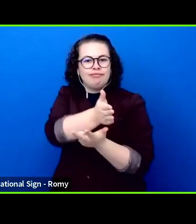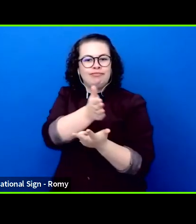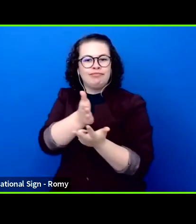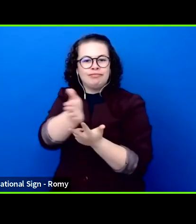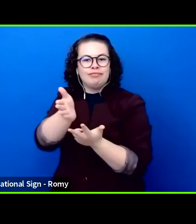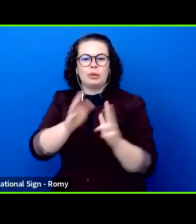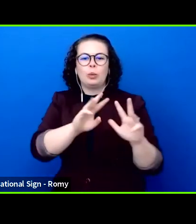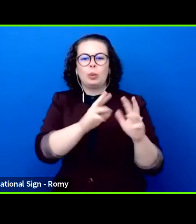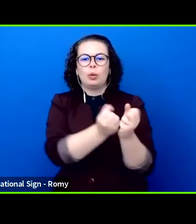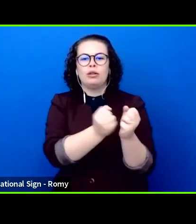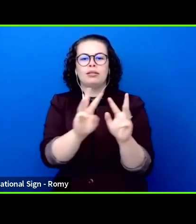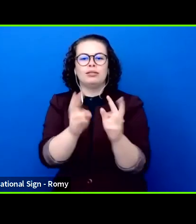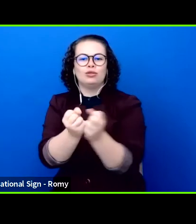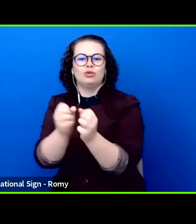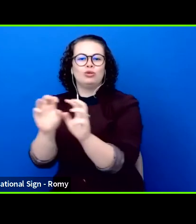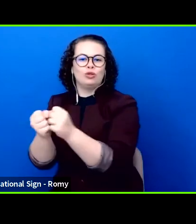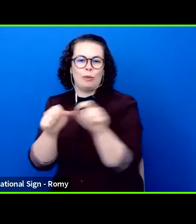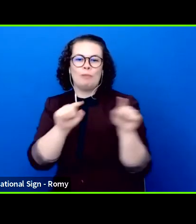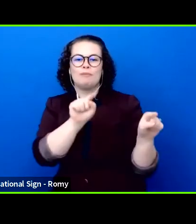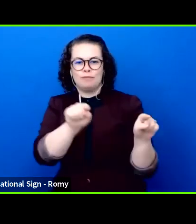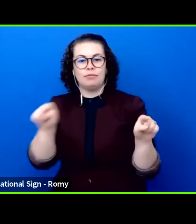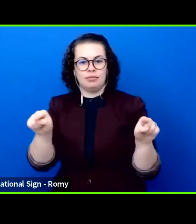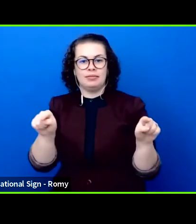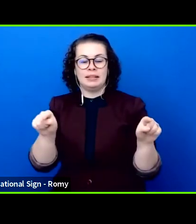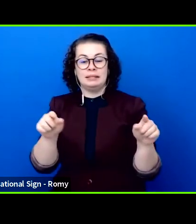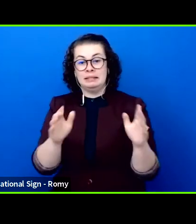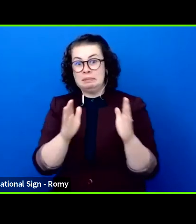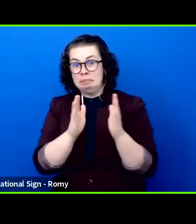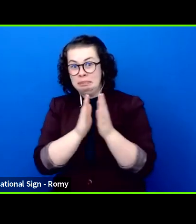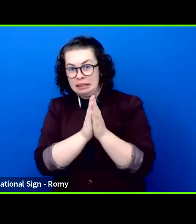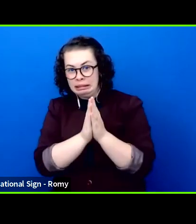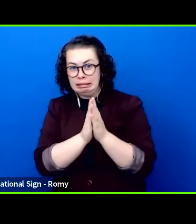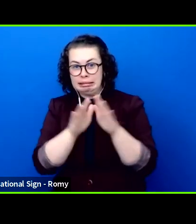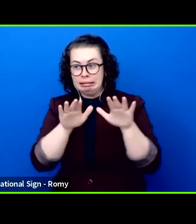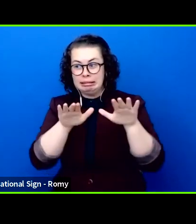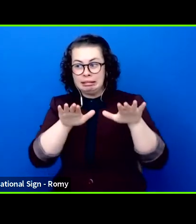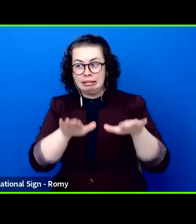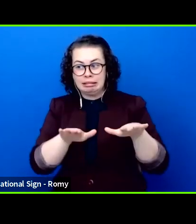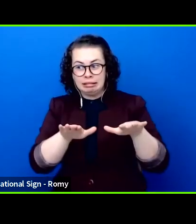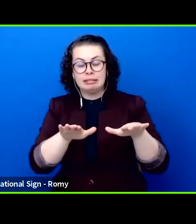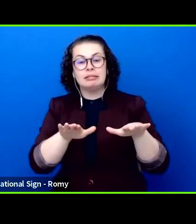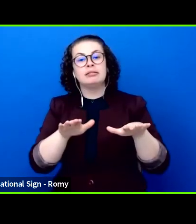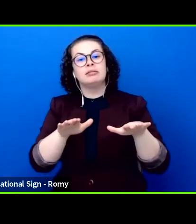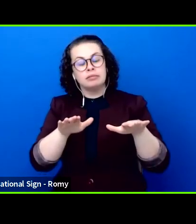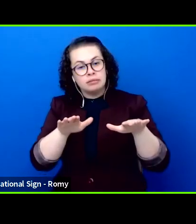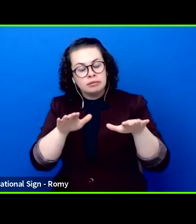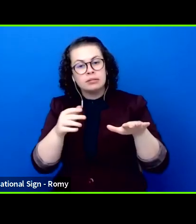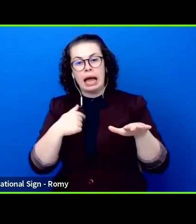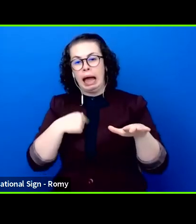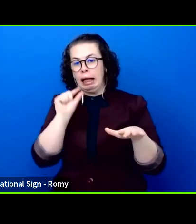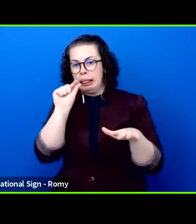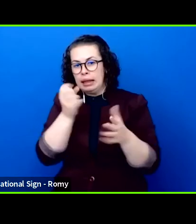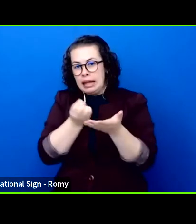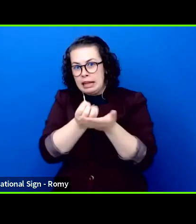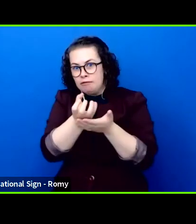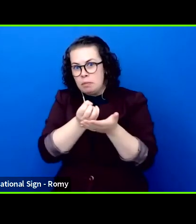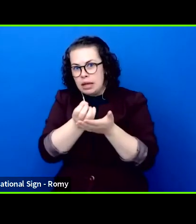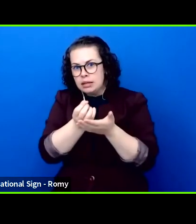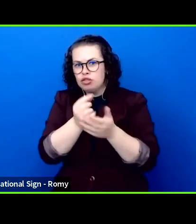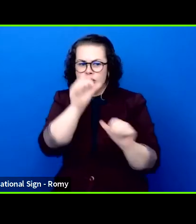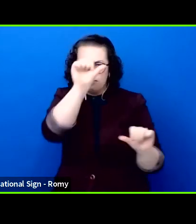join. And you have to bear with me because I need to give you a little bit of information for you to be able to make your choice.